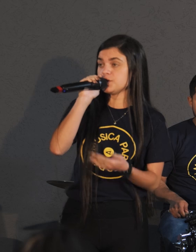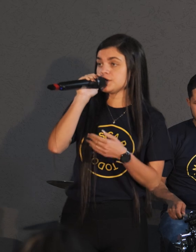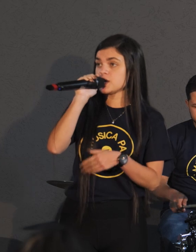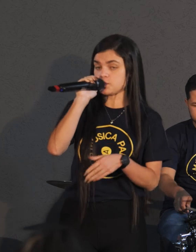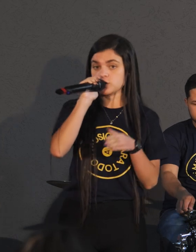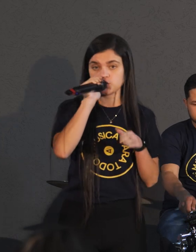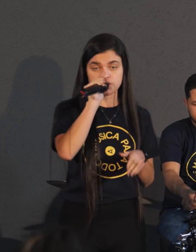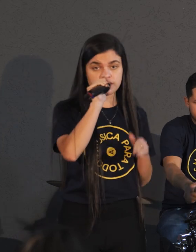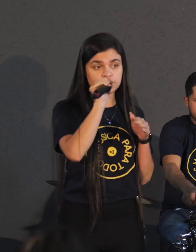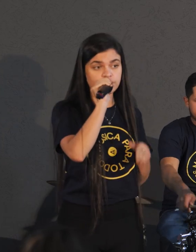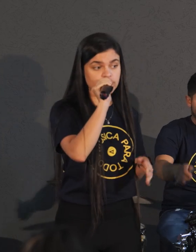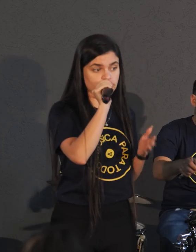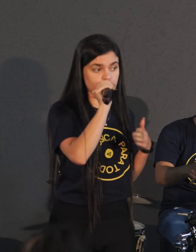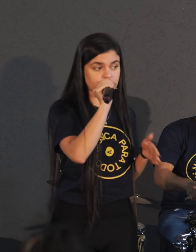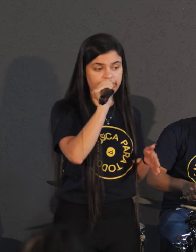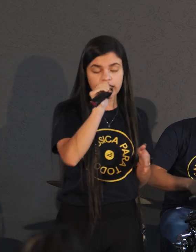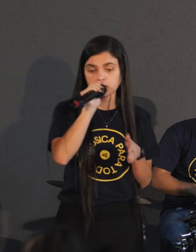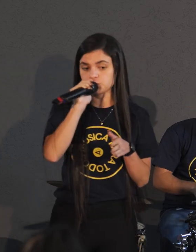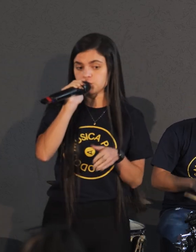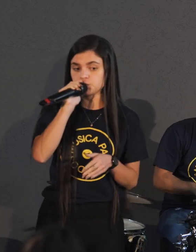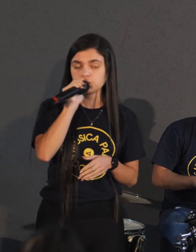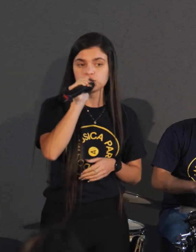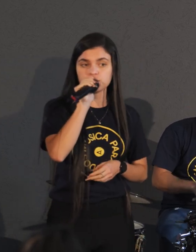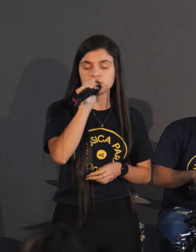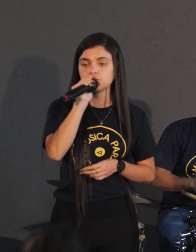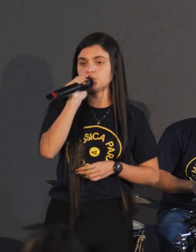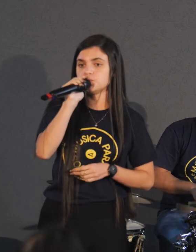chama leve das paixões que vem de dentro.